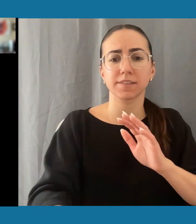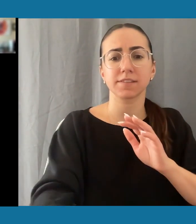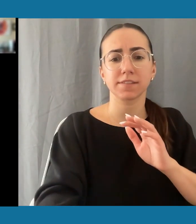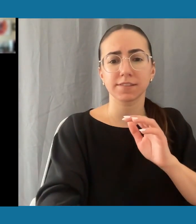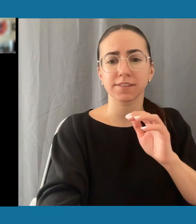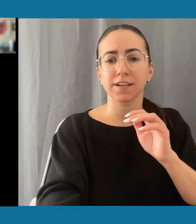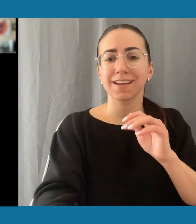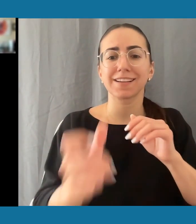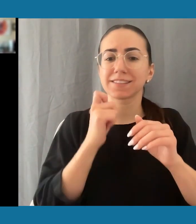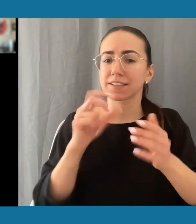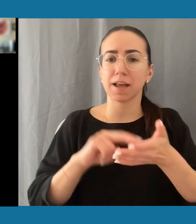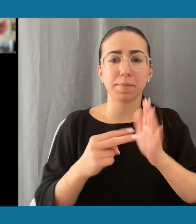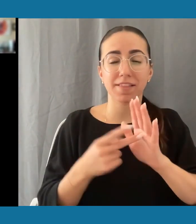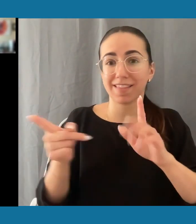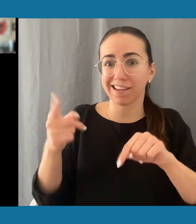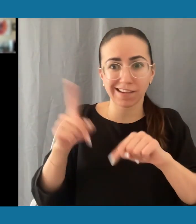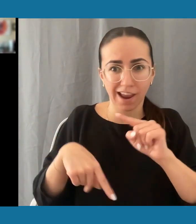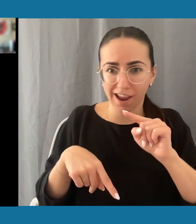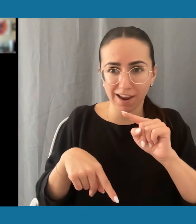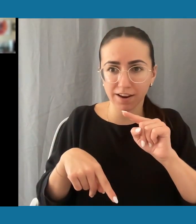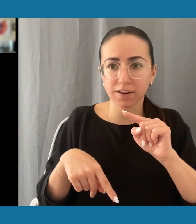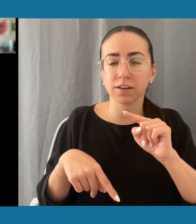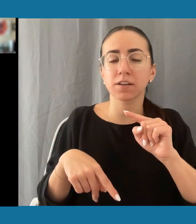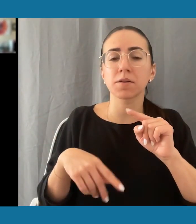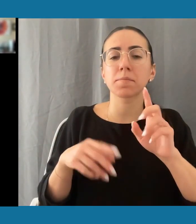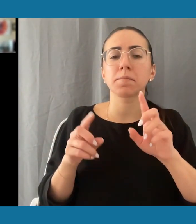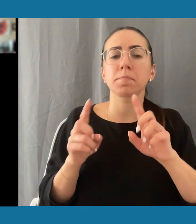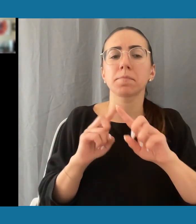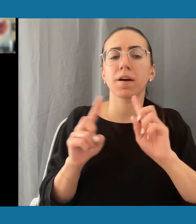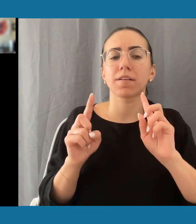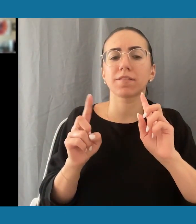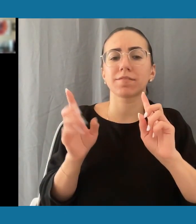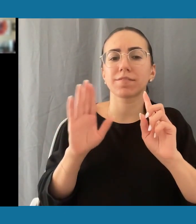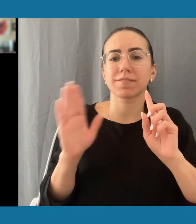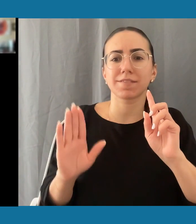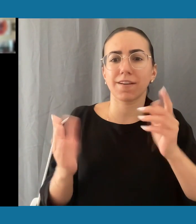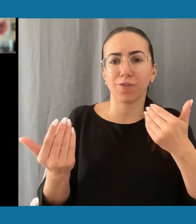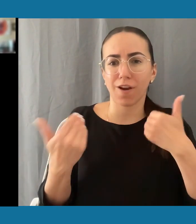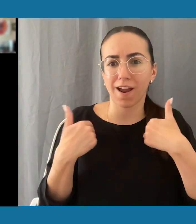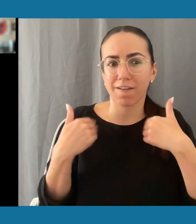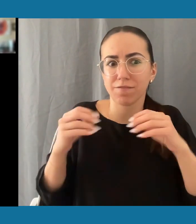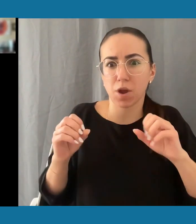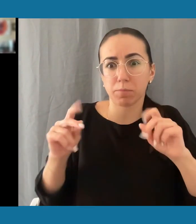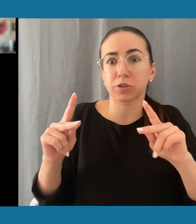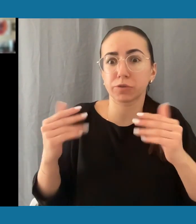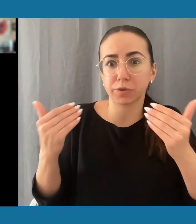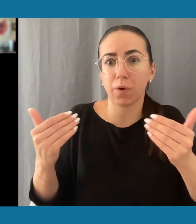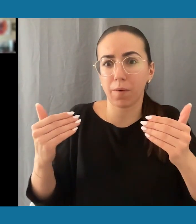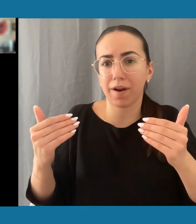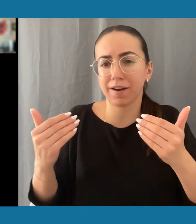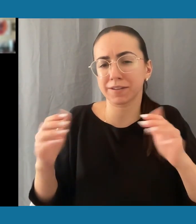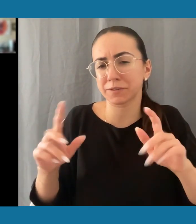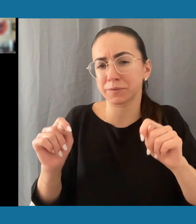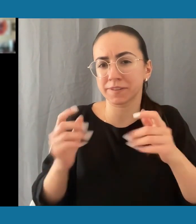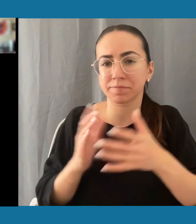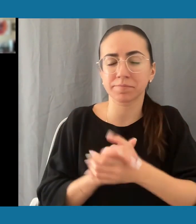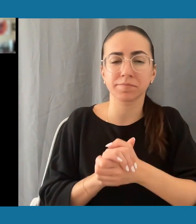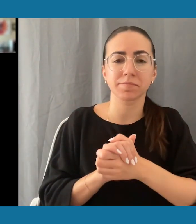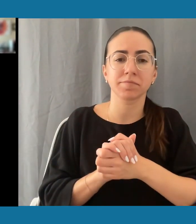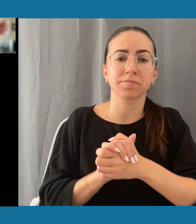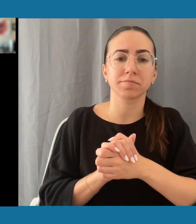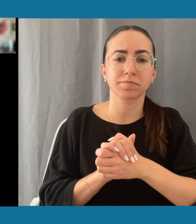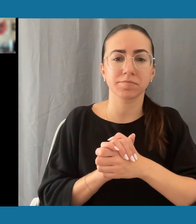decisions. They've just never had the opportunity to do so. So with the assistance of supporters, it increases